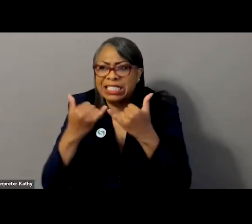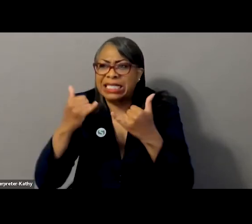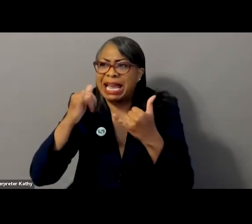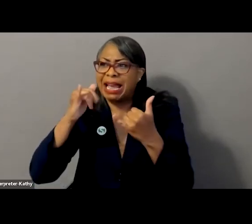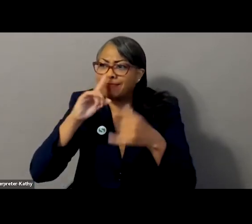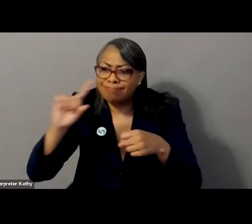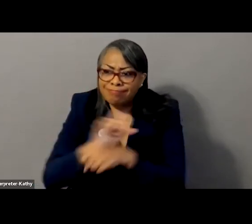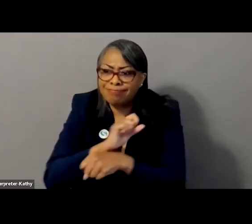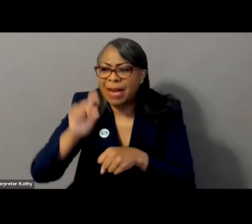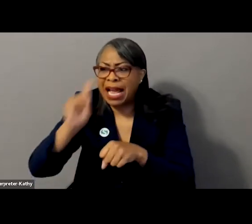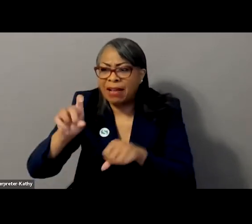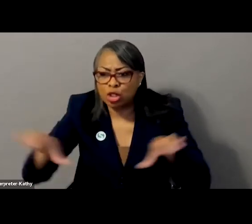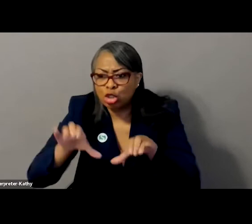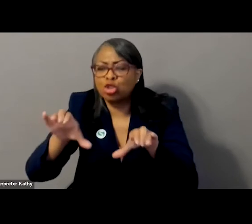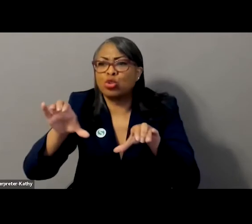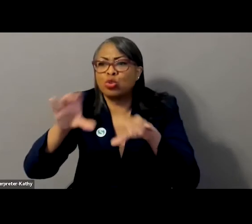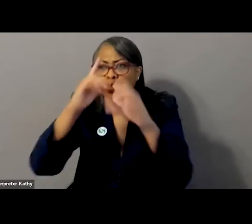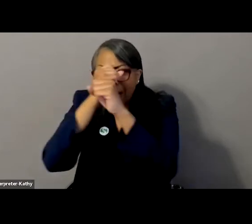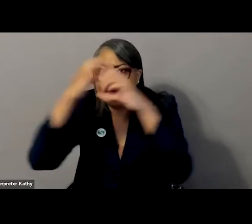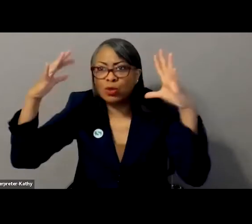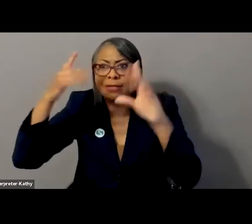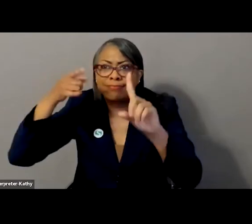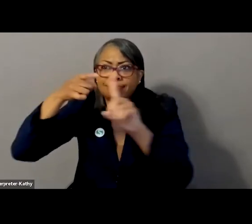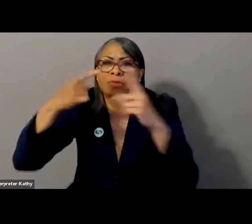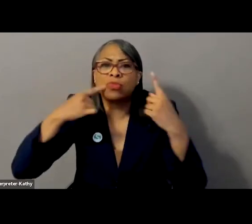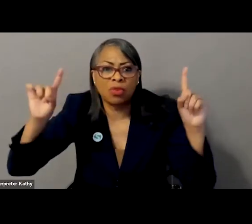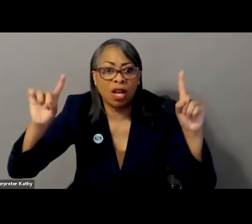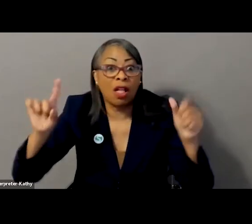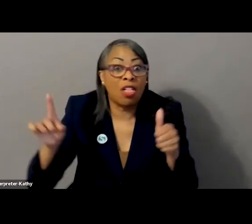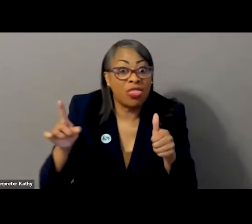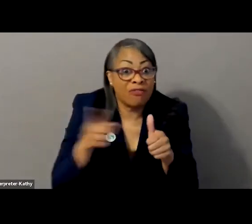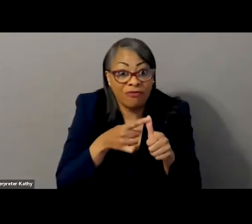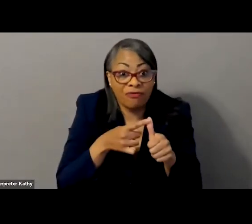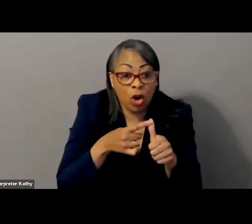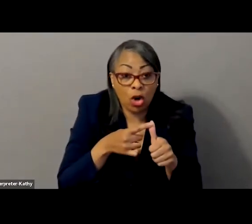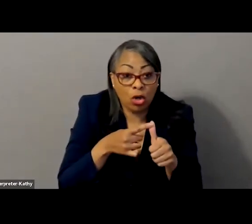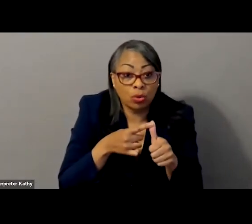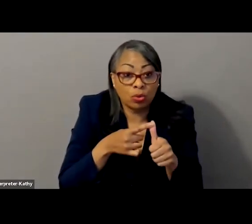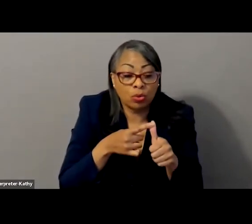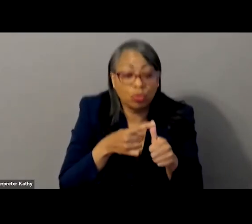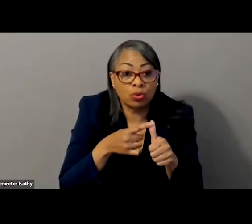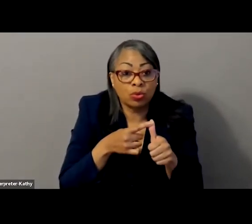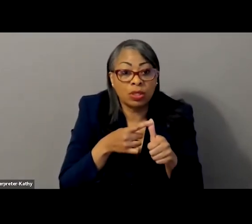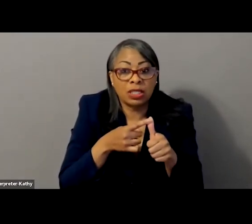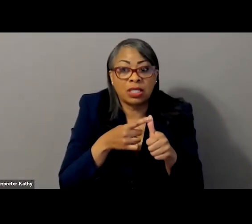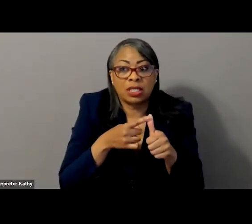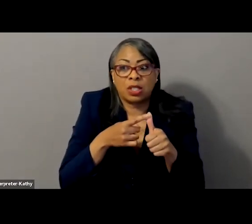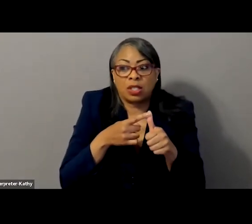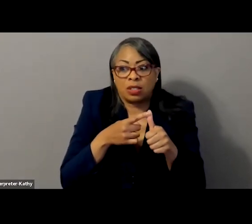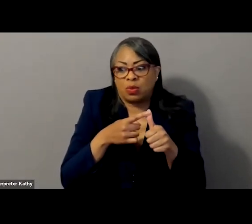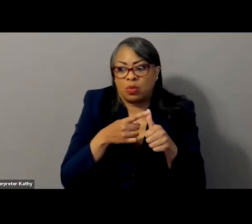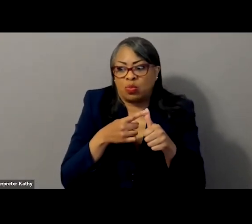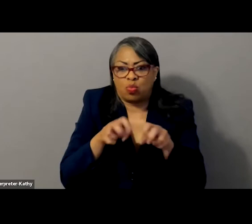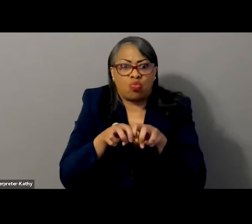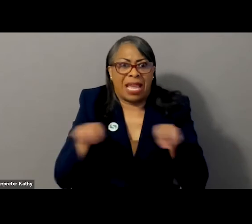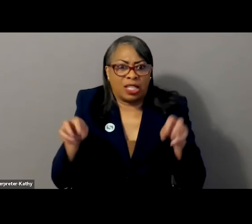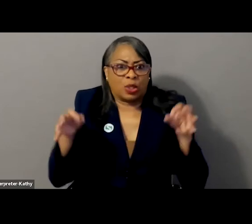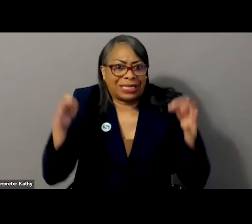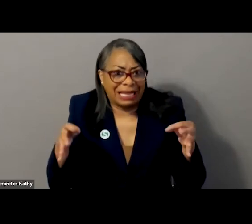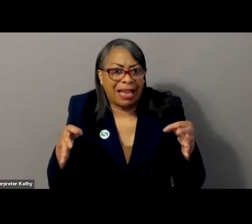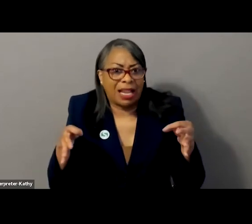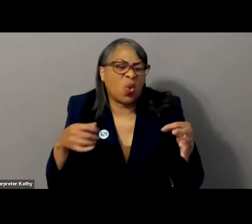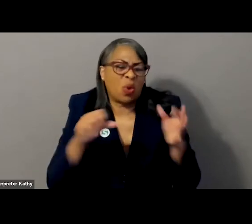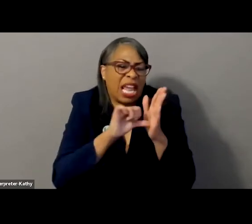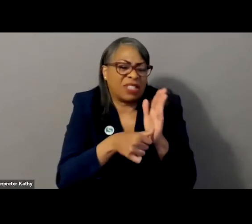the vision we had. One of the first things that we concluded, and I think we've emphasized in the report,